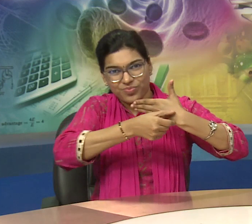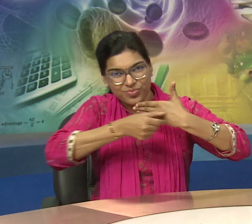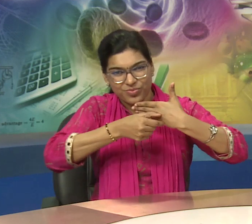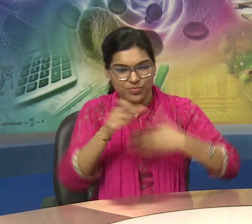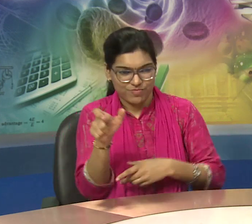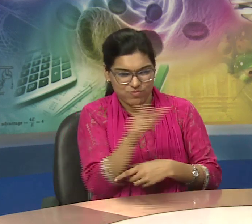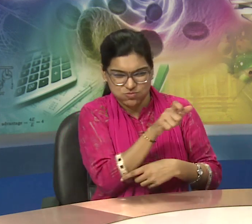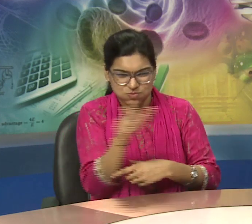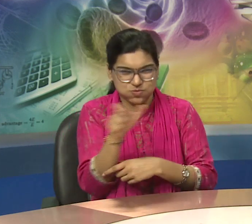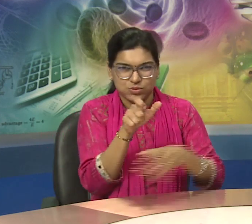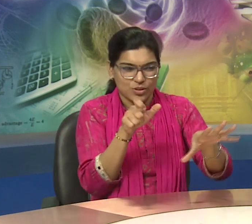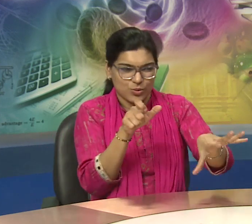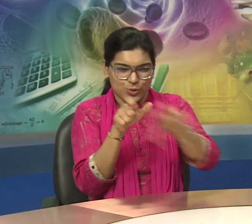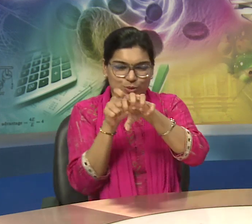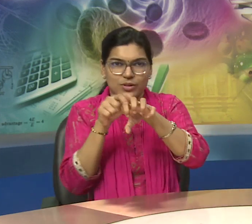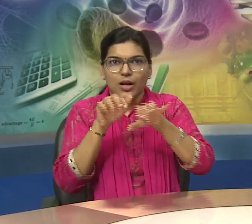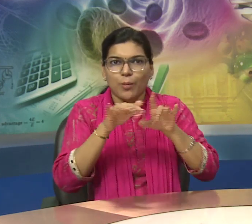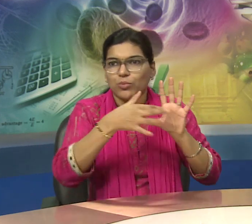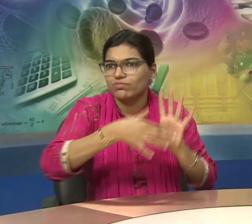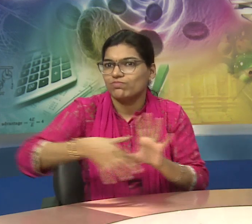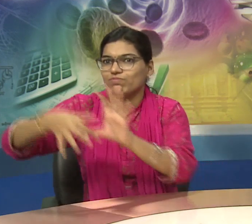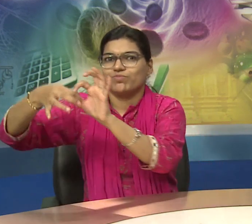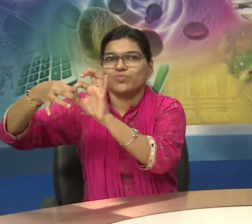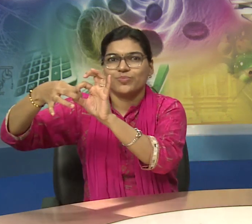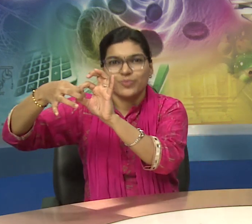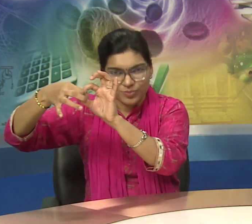some labels at the shop,